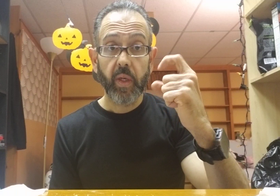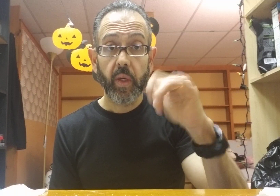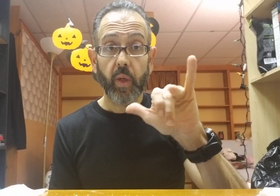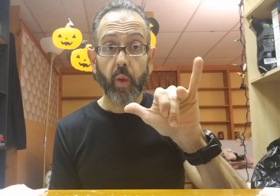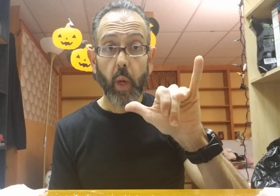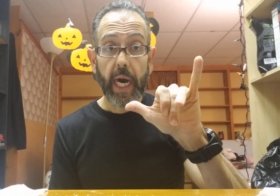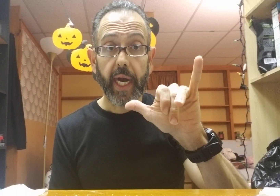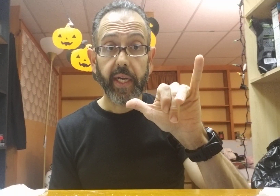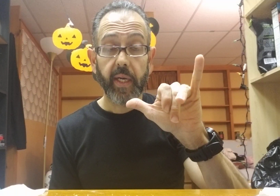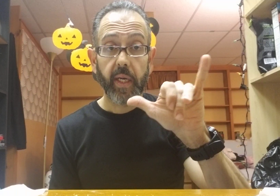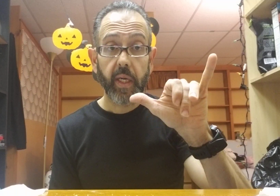Y,